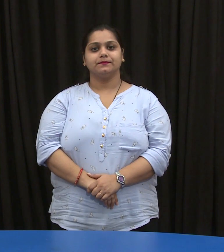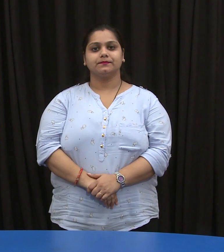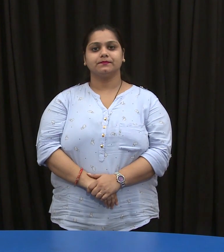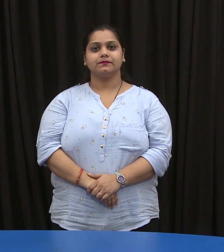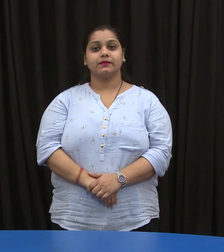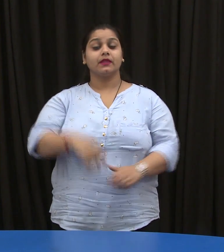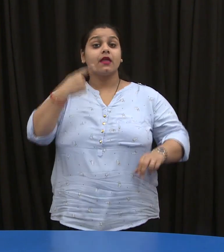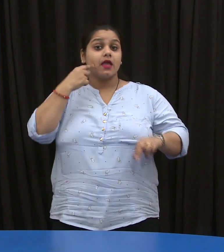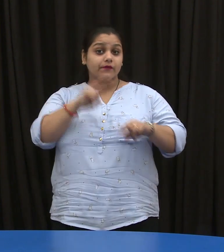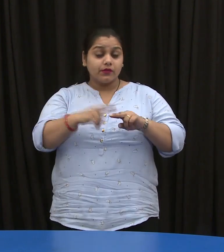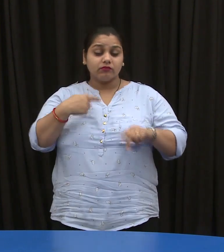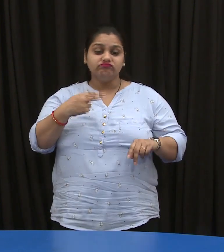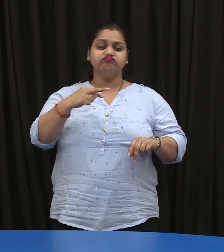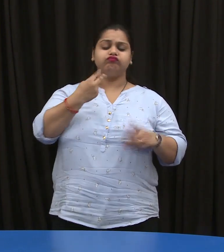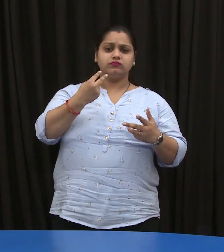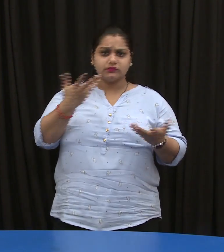If you get stumped or stuck,